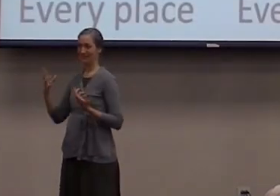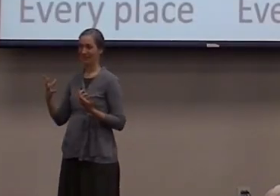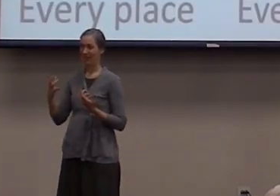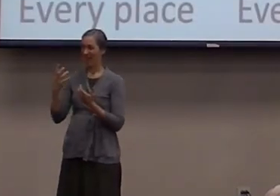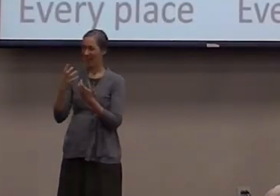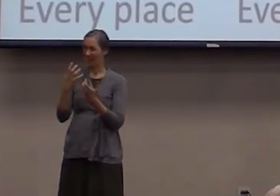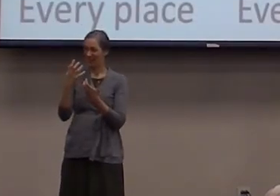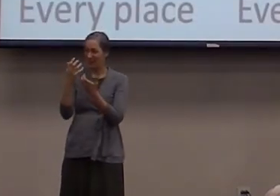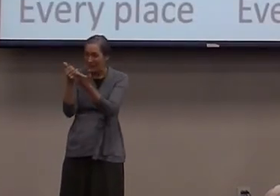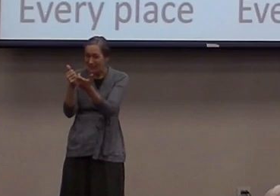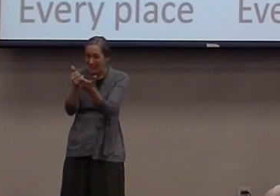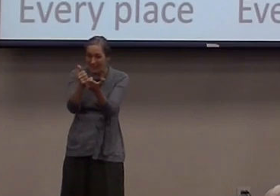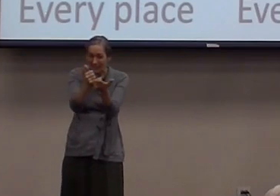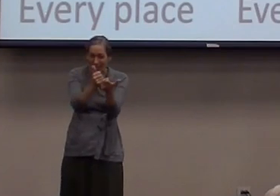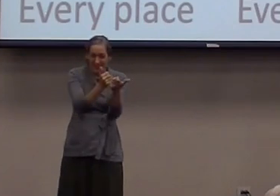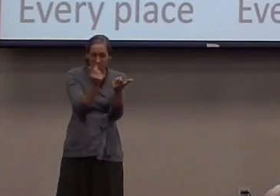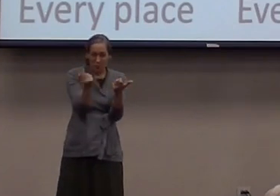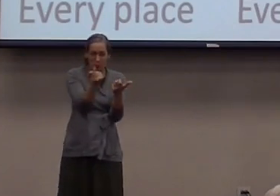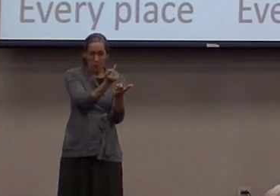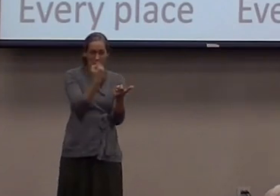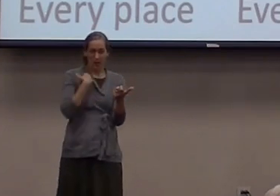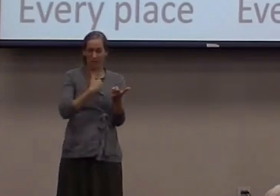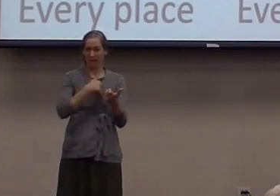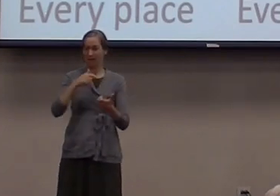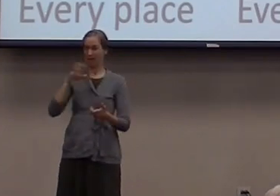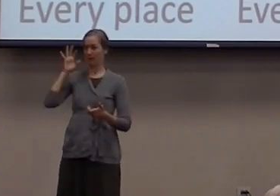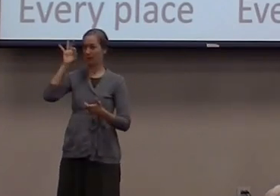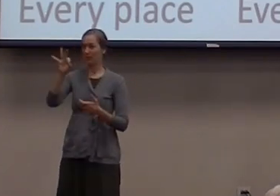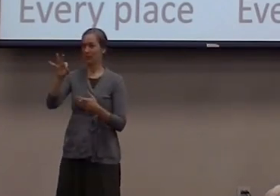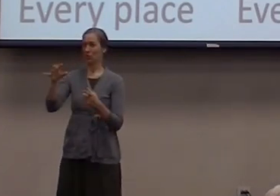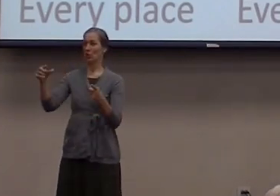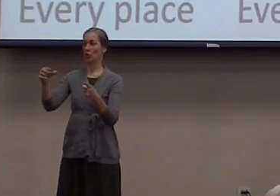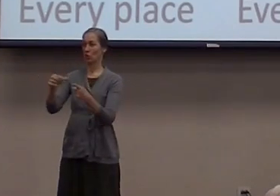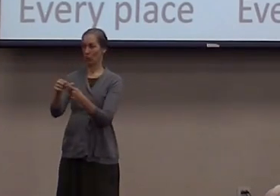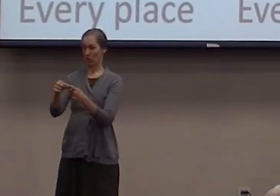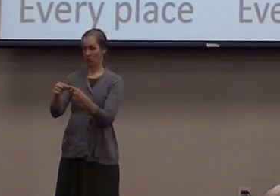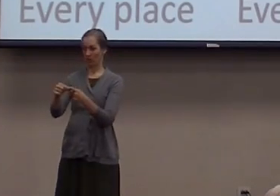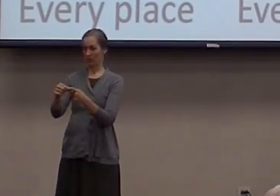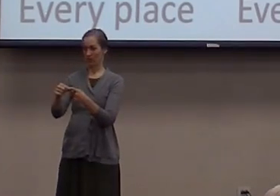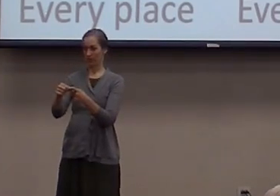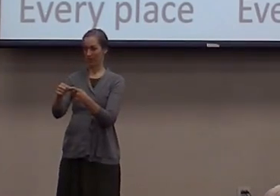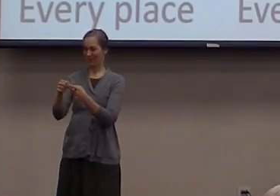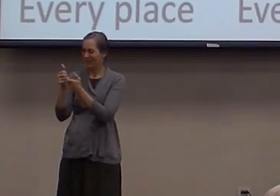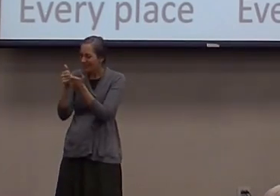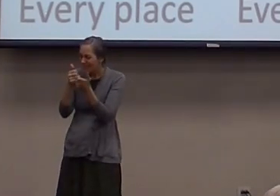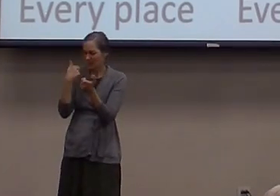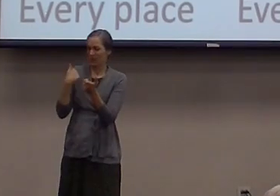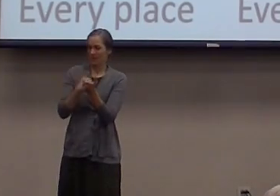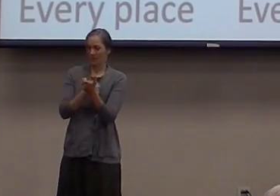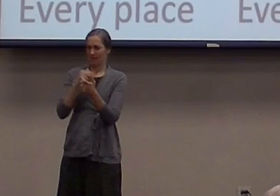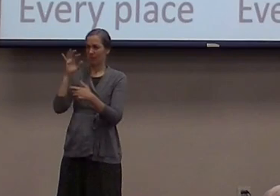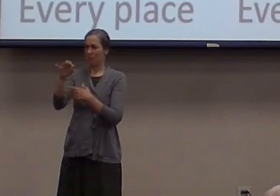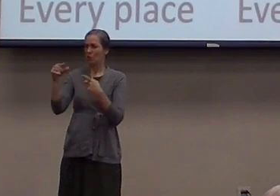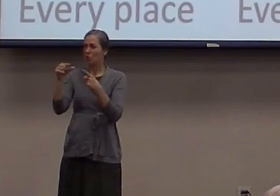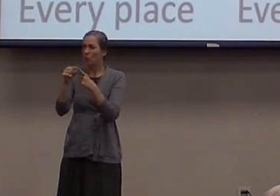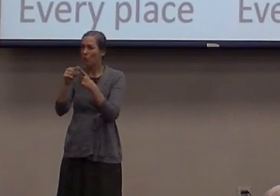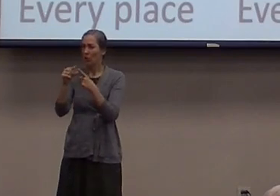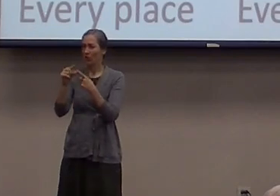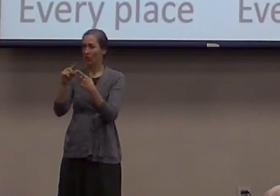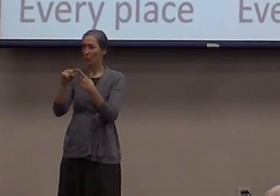Every one of us preach the Word. Every one of us preach the Word to